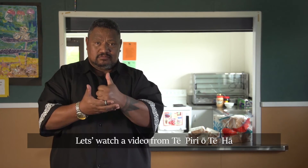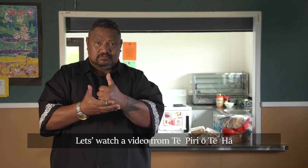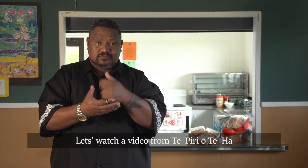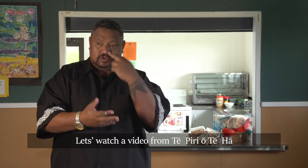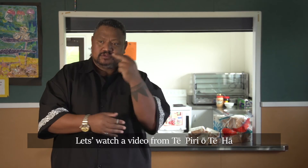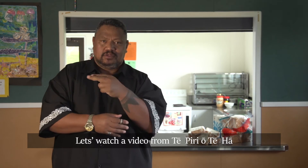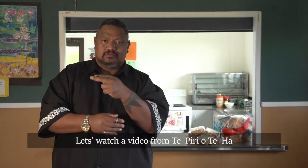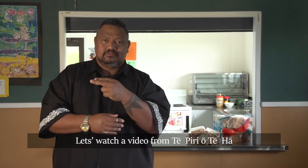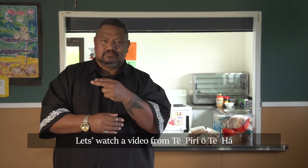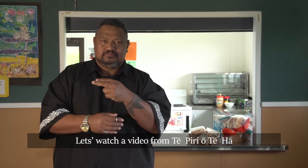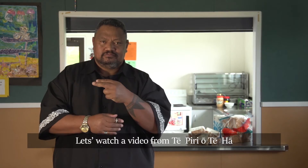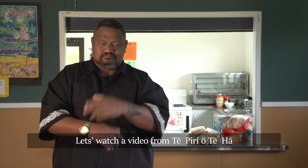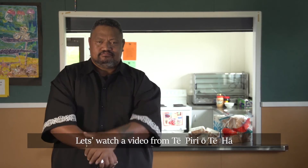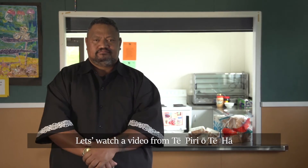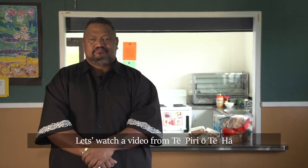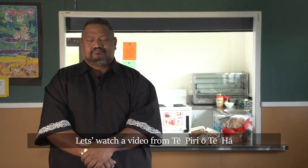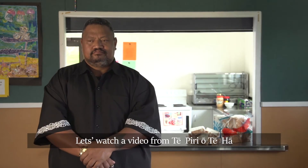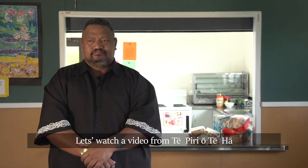Let's watch a video from Te Piri o Te Hā.